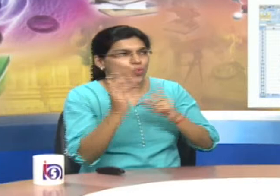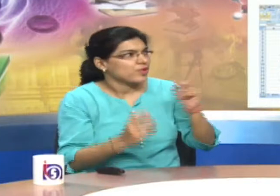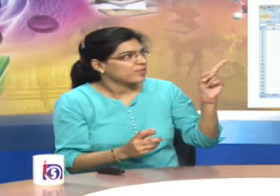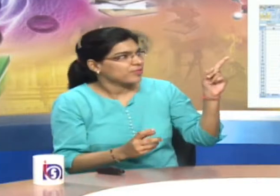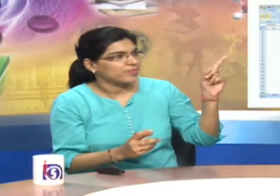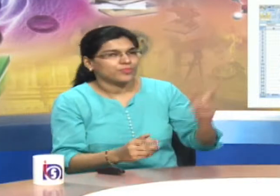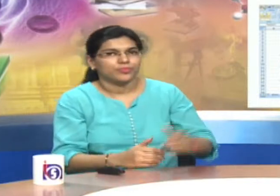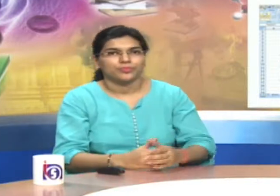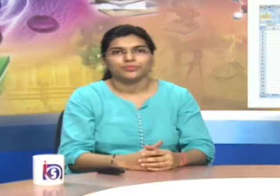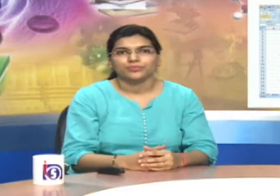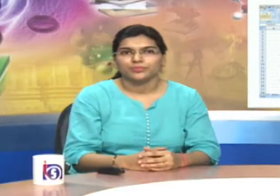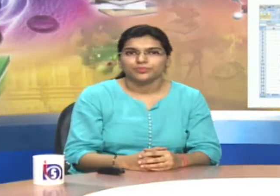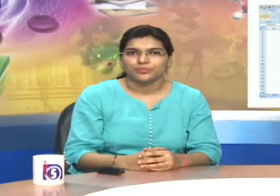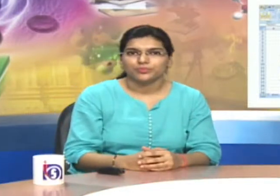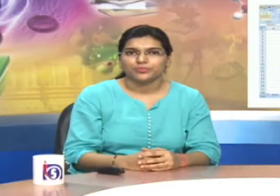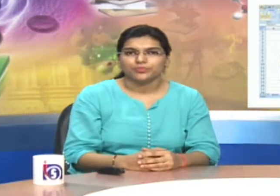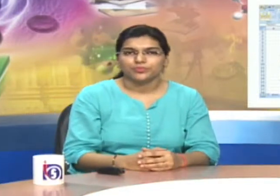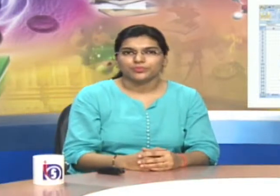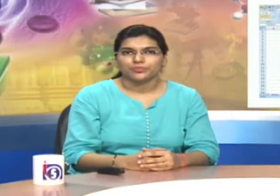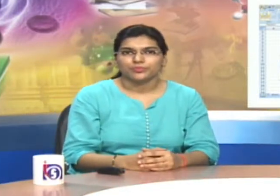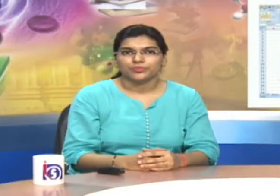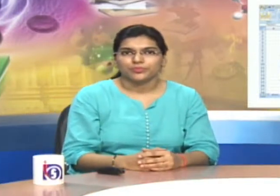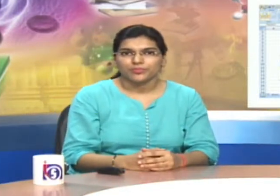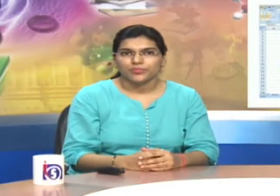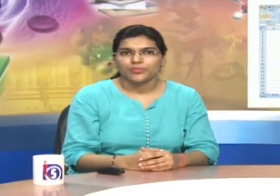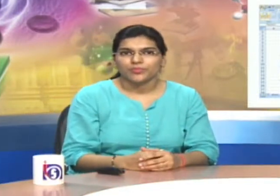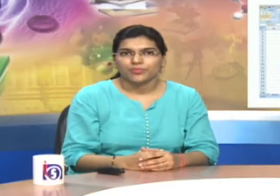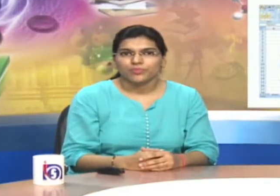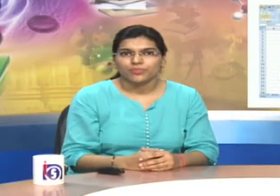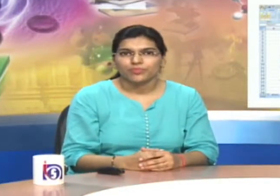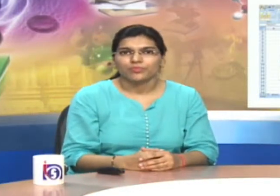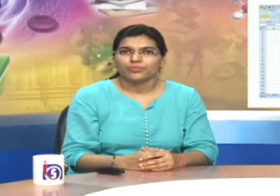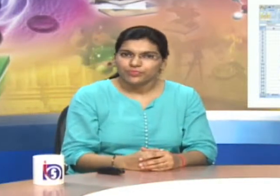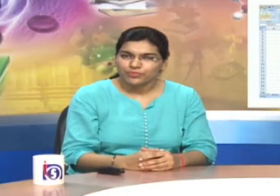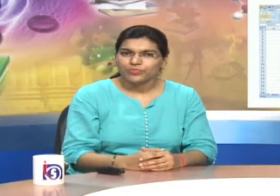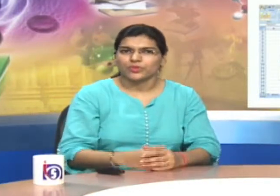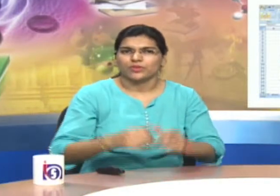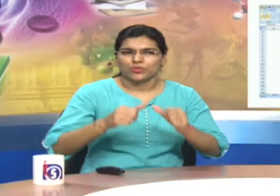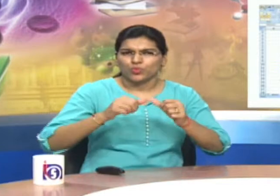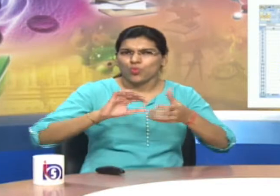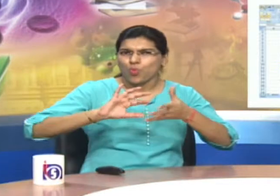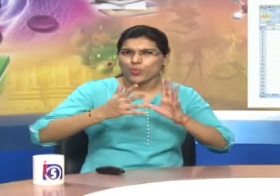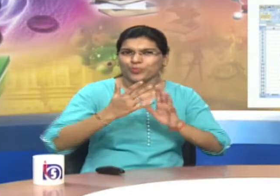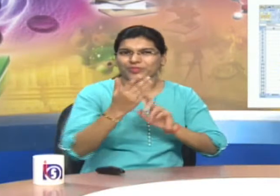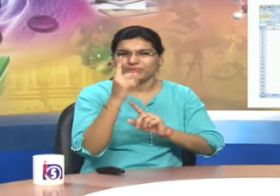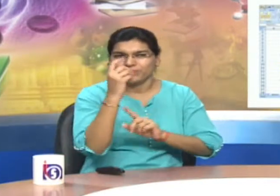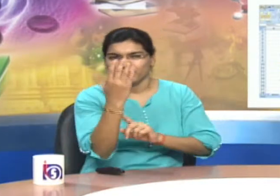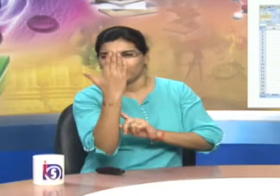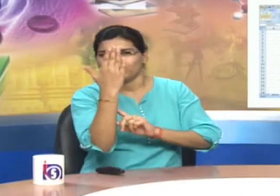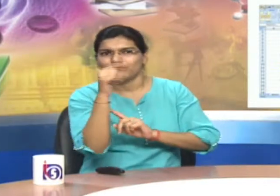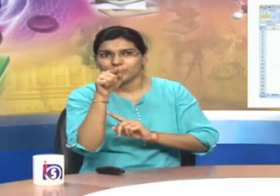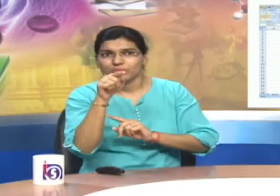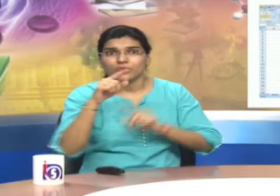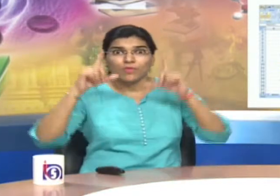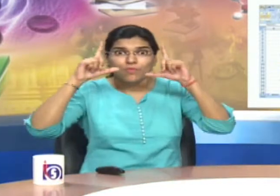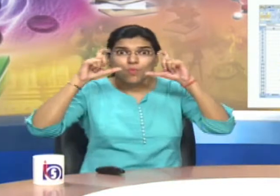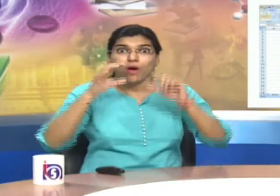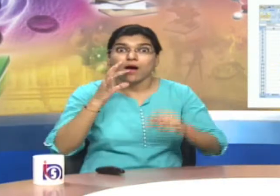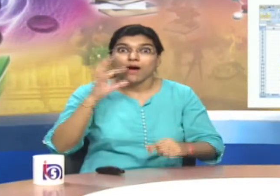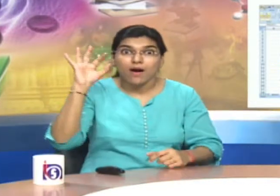search the pictures of ball, and we found the picture of ball. So it is automatic. It